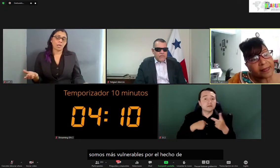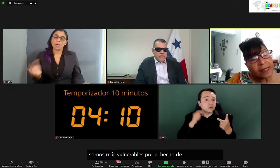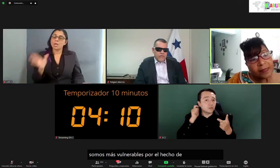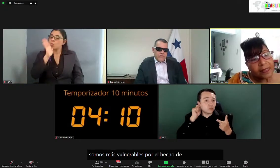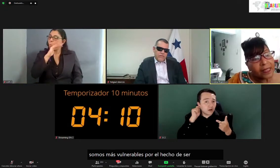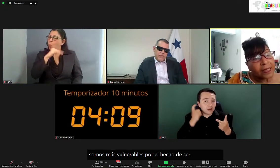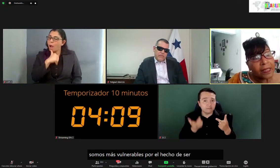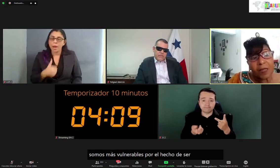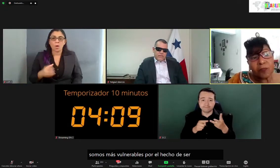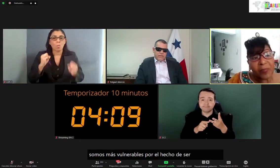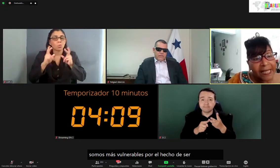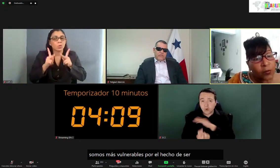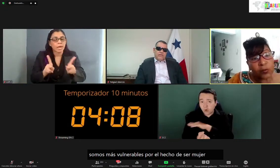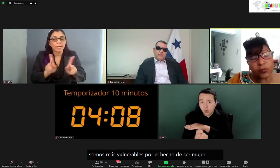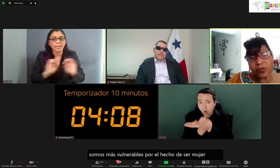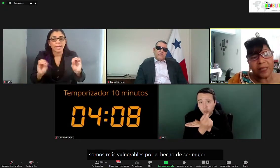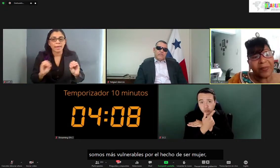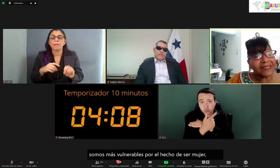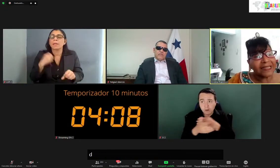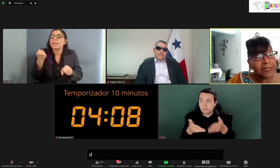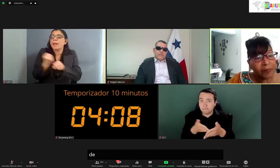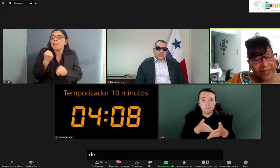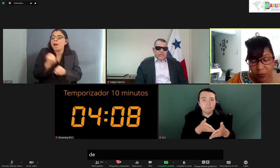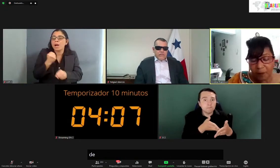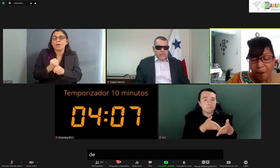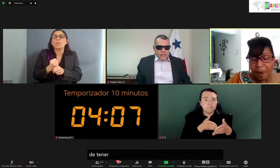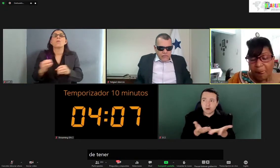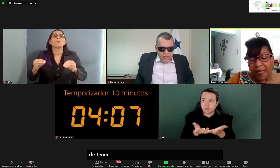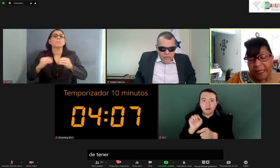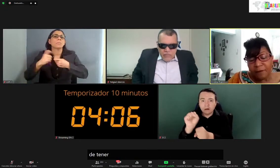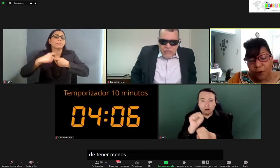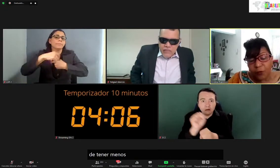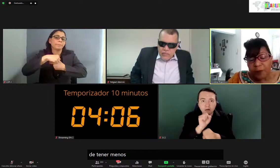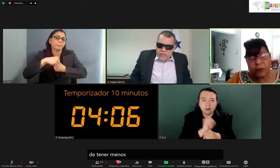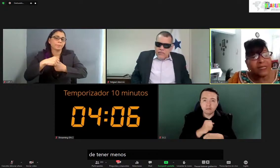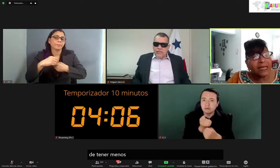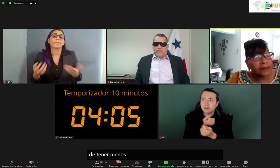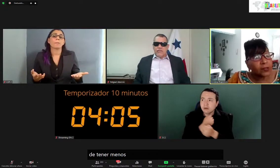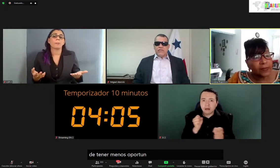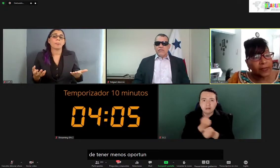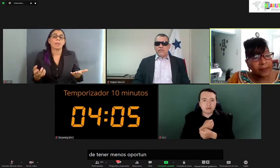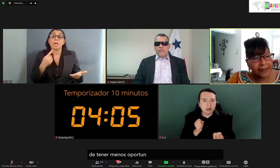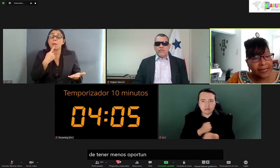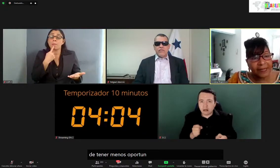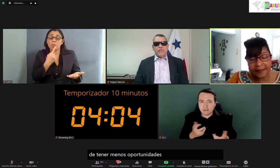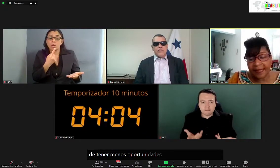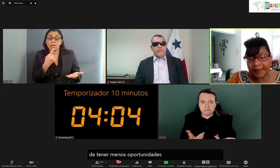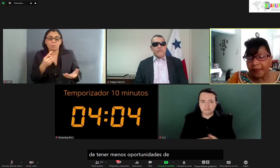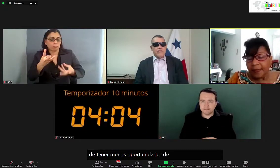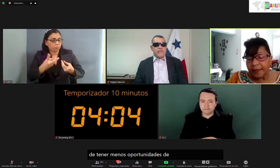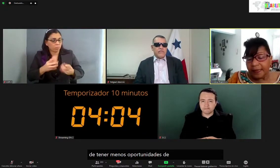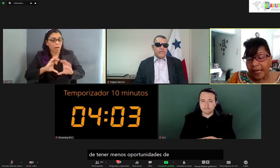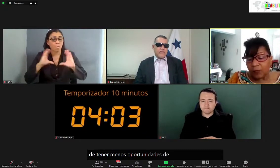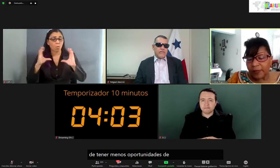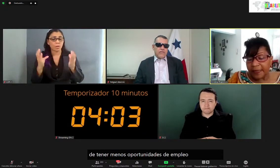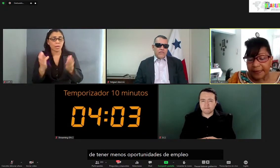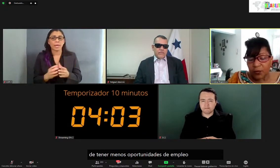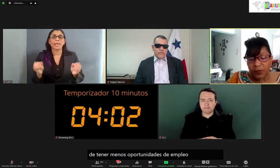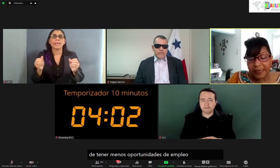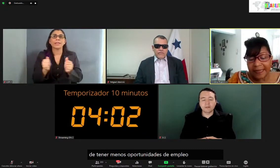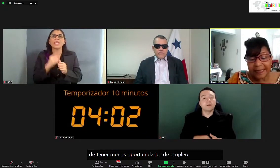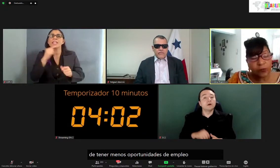and because we have less opportunities of employment and participation the world report and